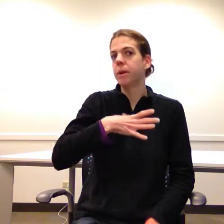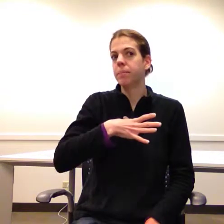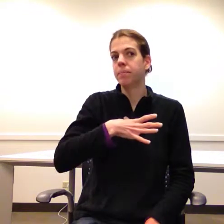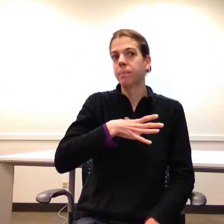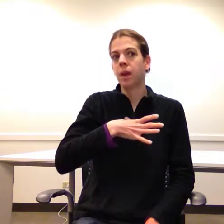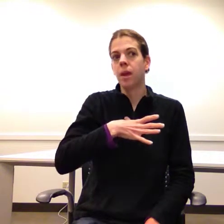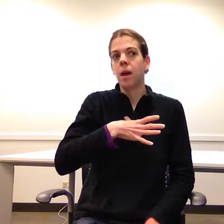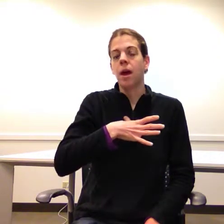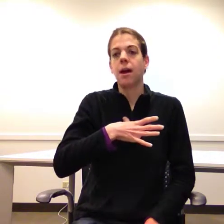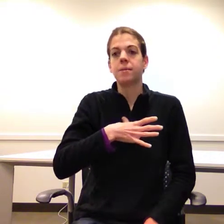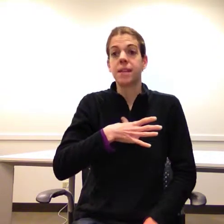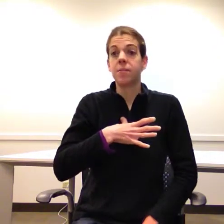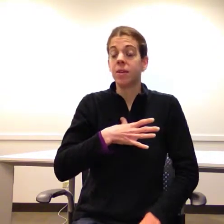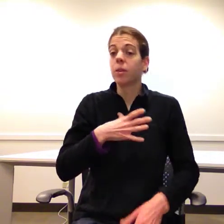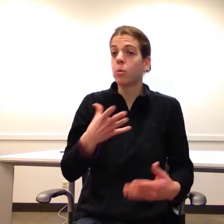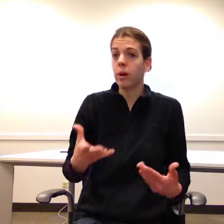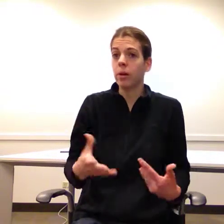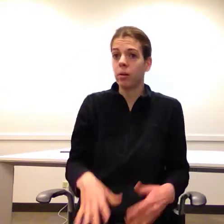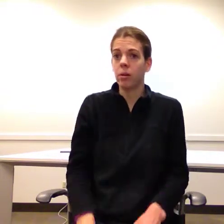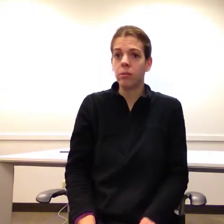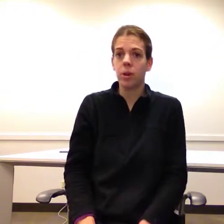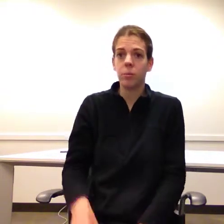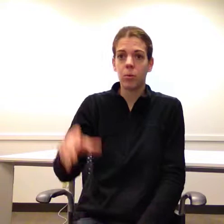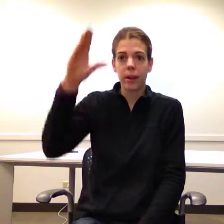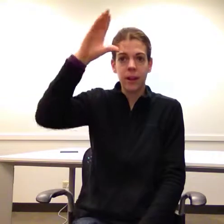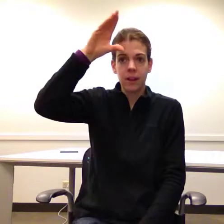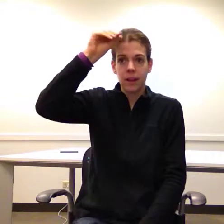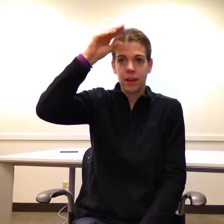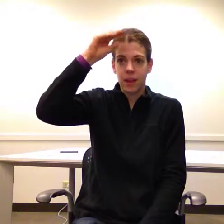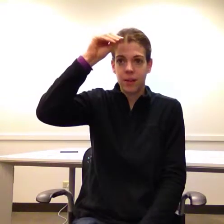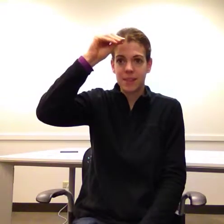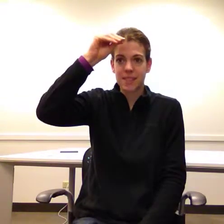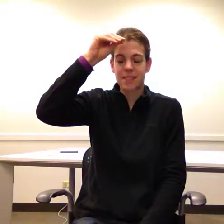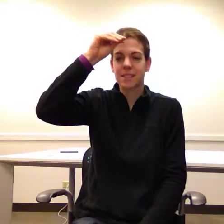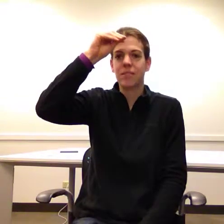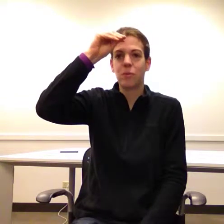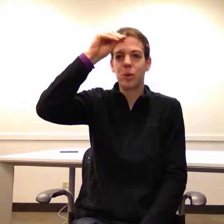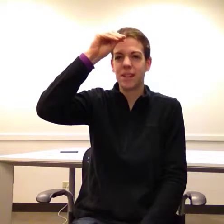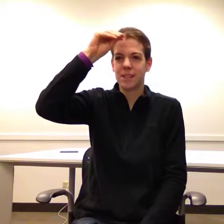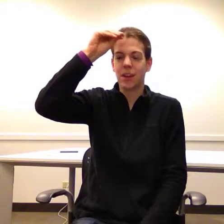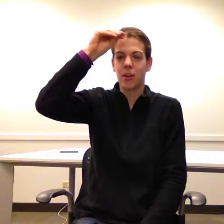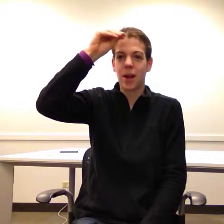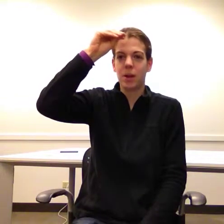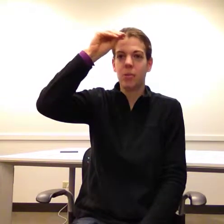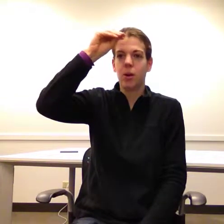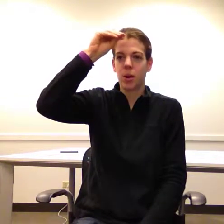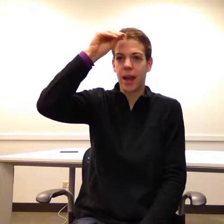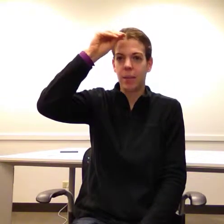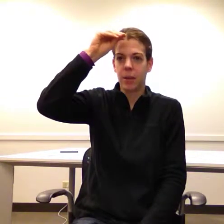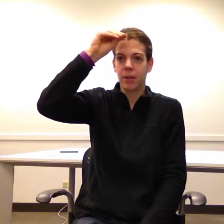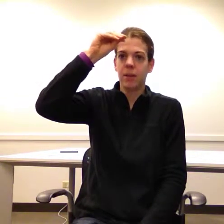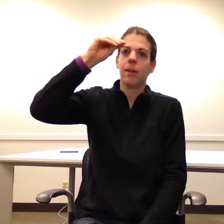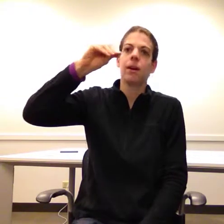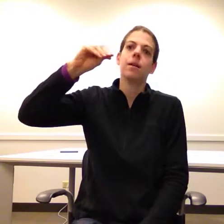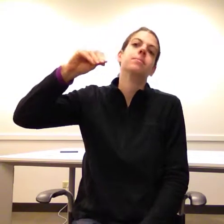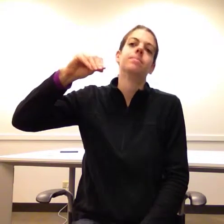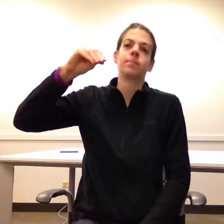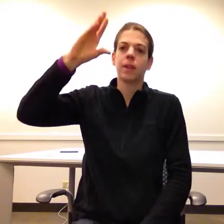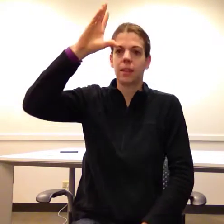woman. Same thing for boy and girl. For a boy, this is a sign for boy, and it's like you're grabbing a ball cap, like the